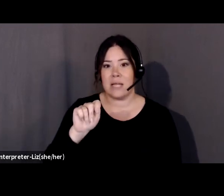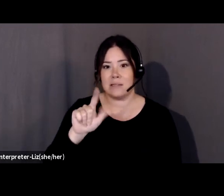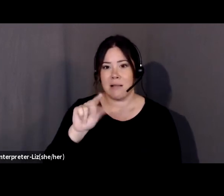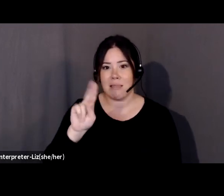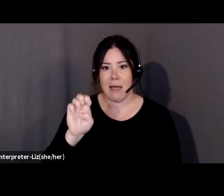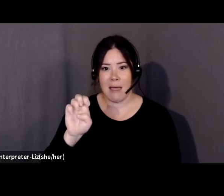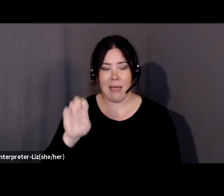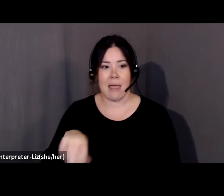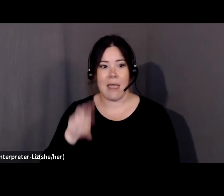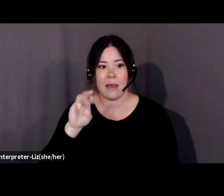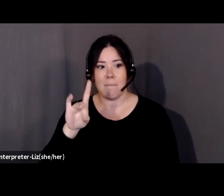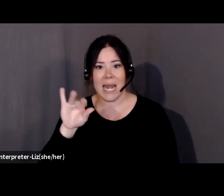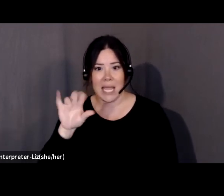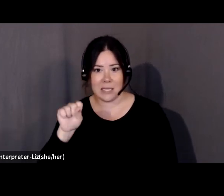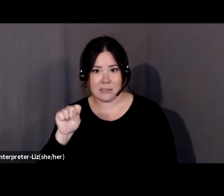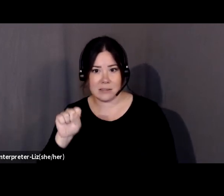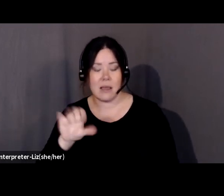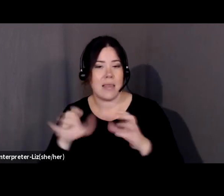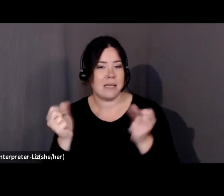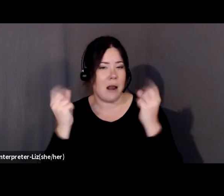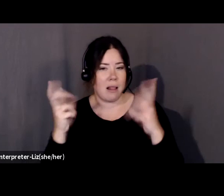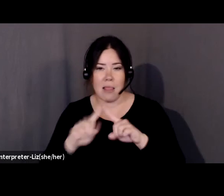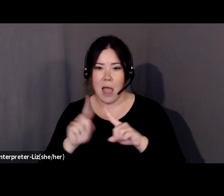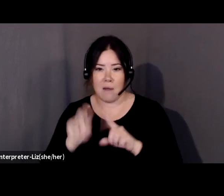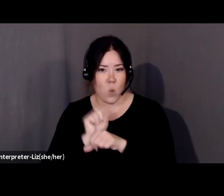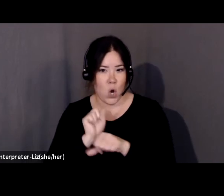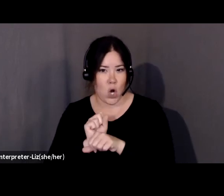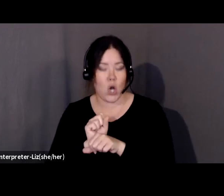variety of work. I think they really came into